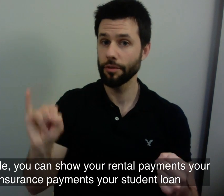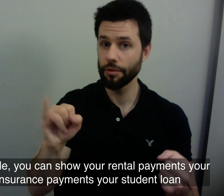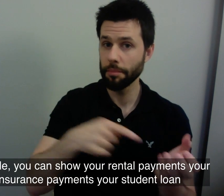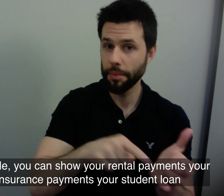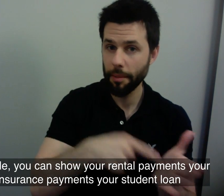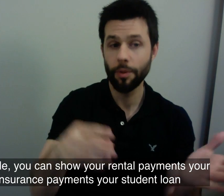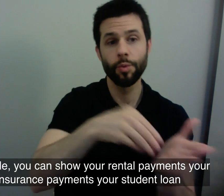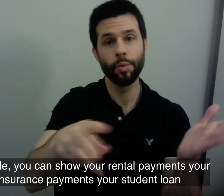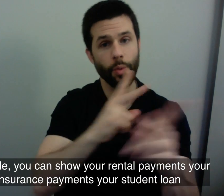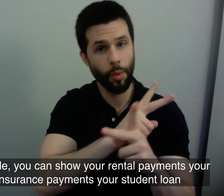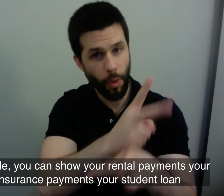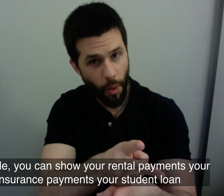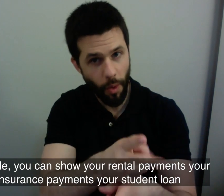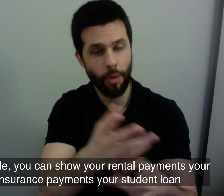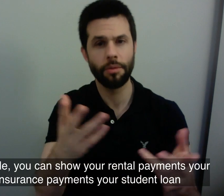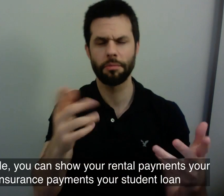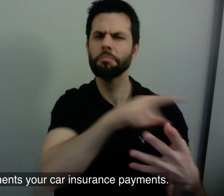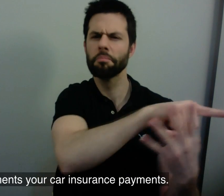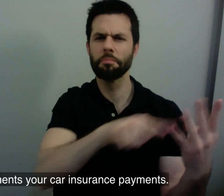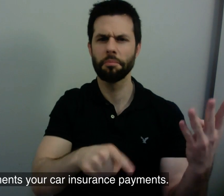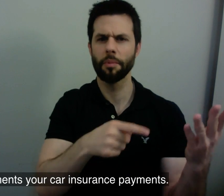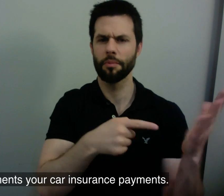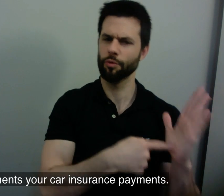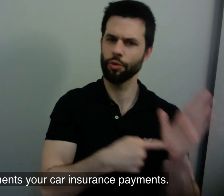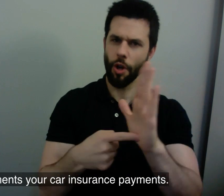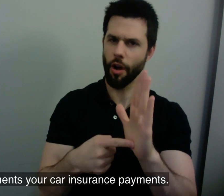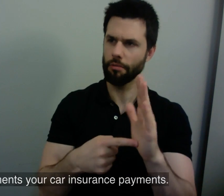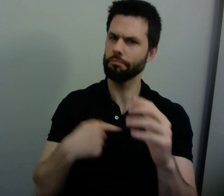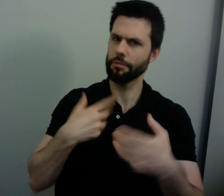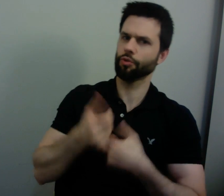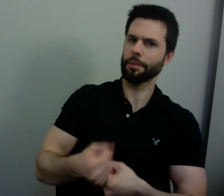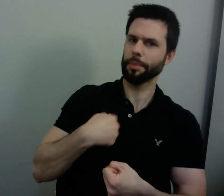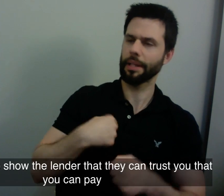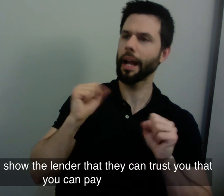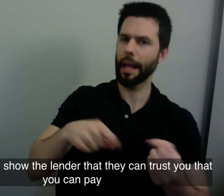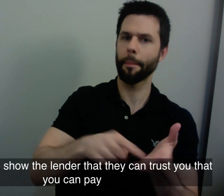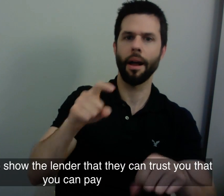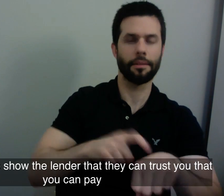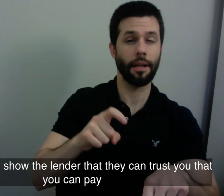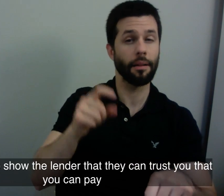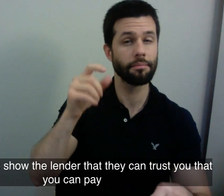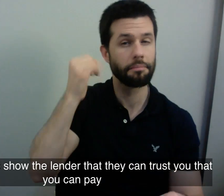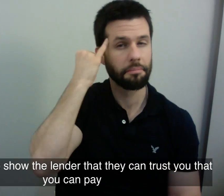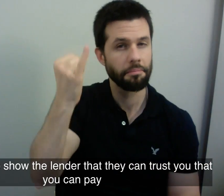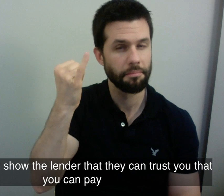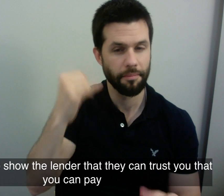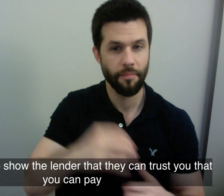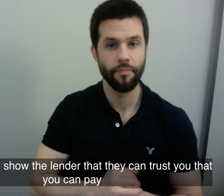payments, your health insurance payments, your student loan payments, your car insurance payments. That is able to show the lender that they can trust you